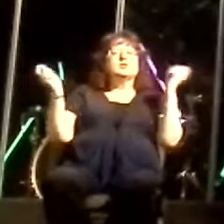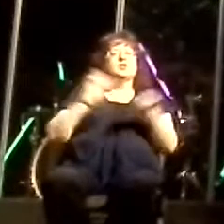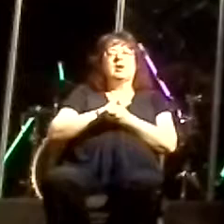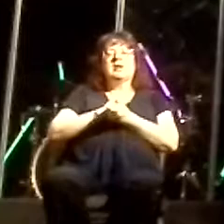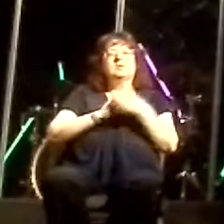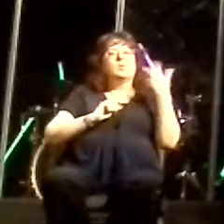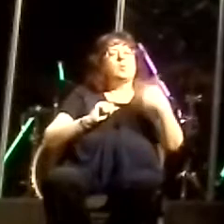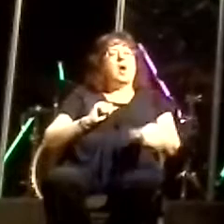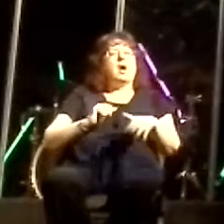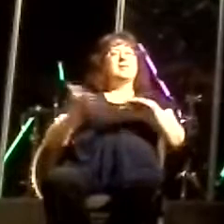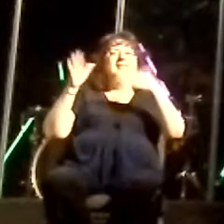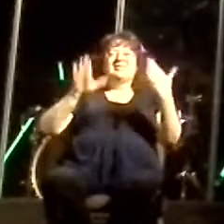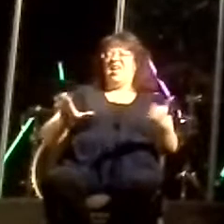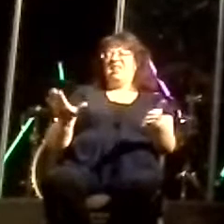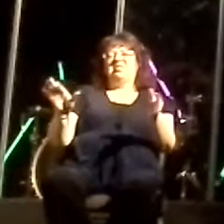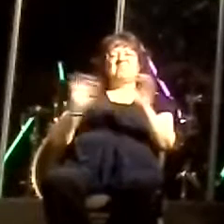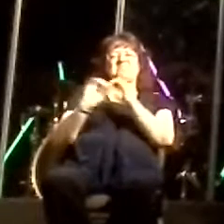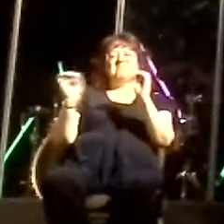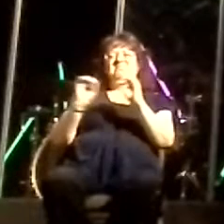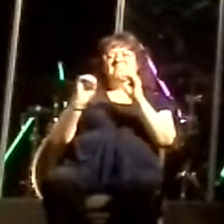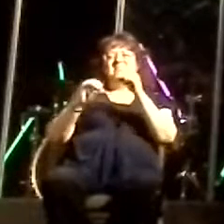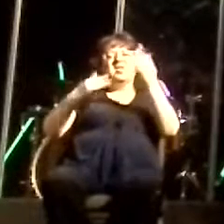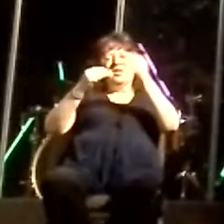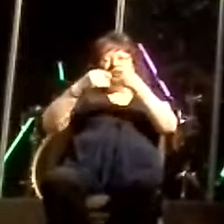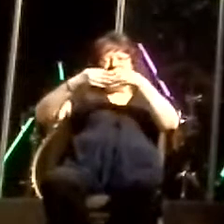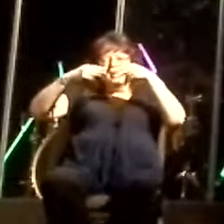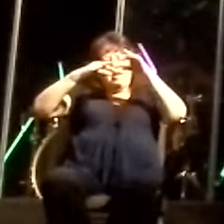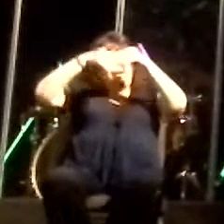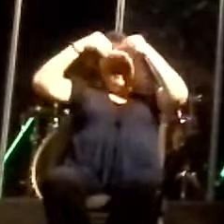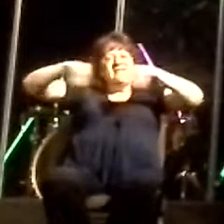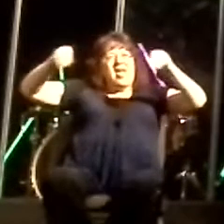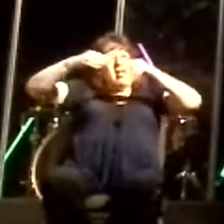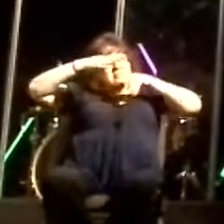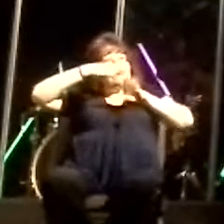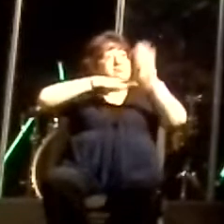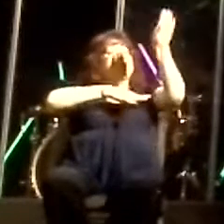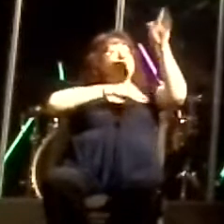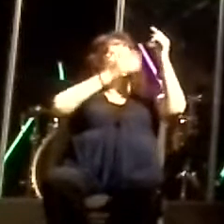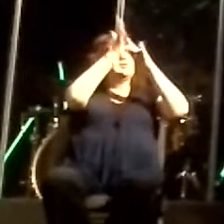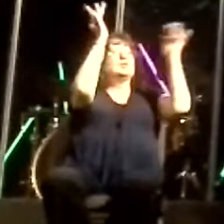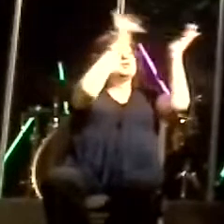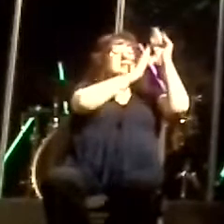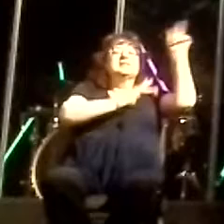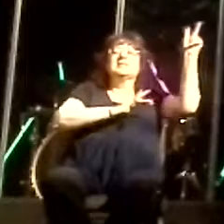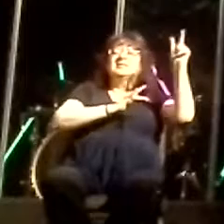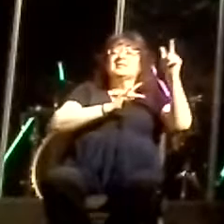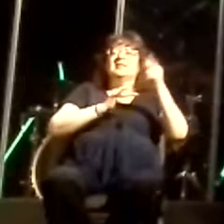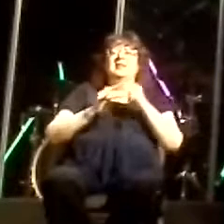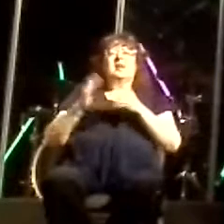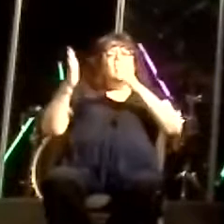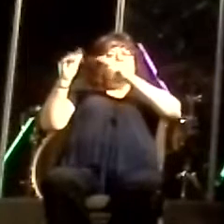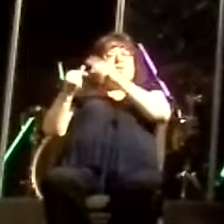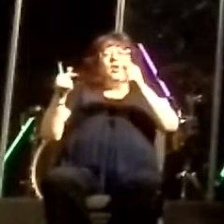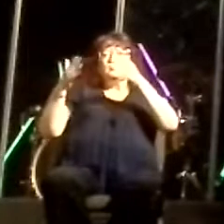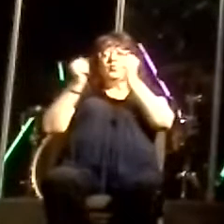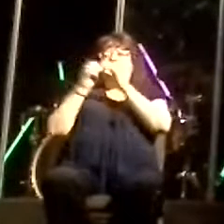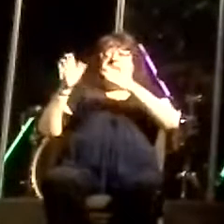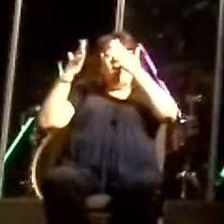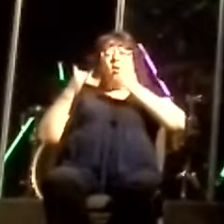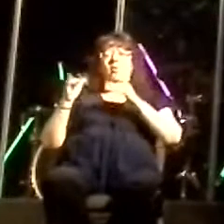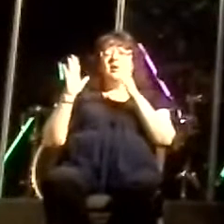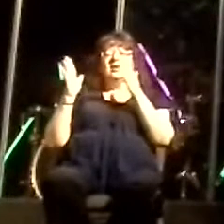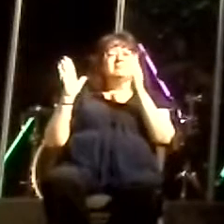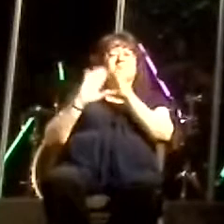changer. Death is just a veil we pass through. It's a horrific event, but we don't mourn as those without hope, because we know that this